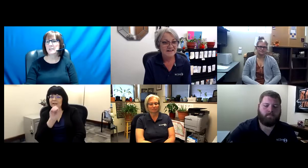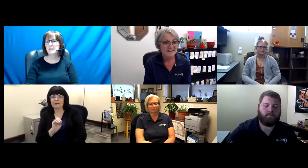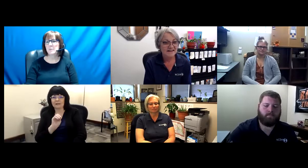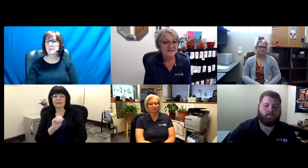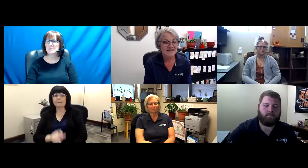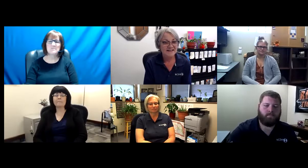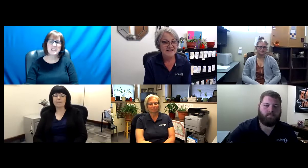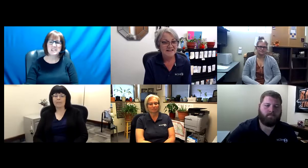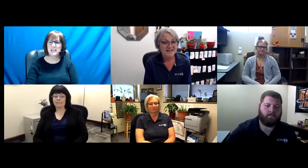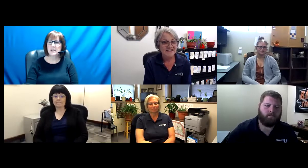about 1990.